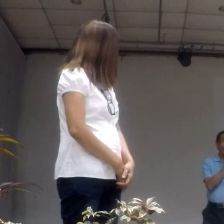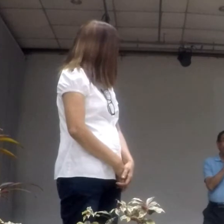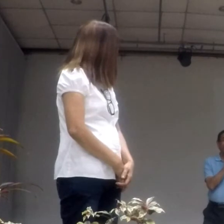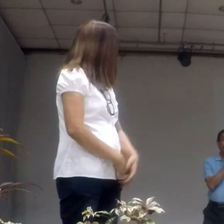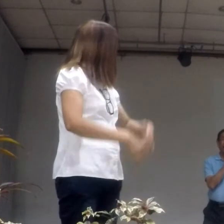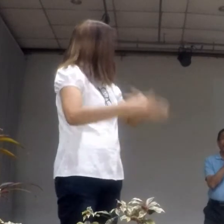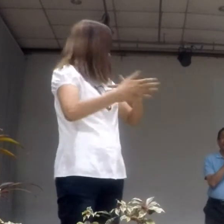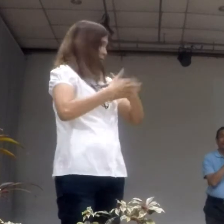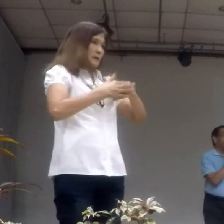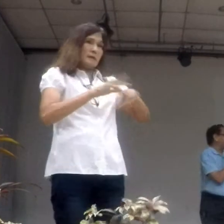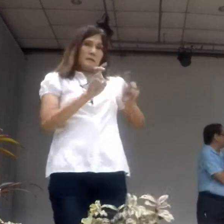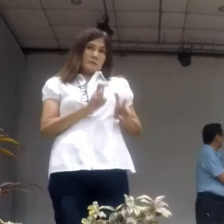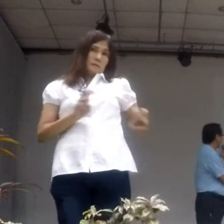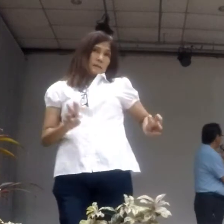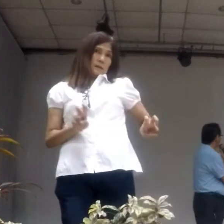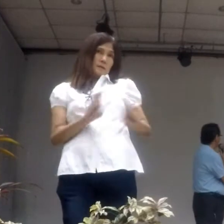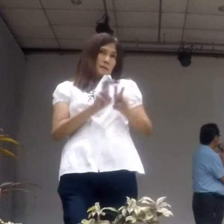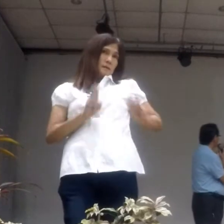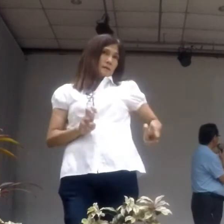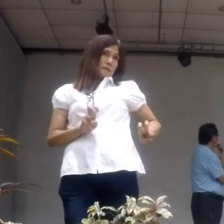my left side.